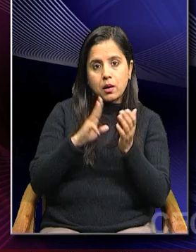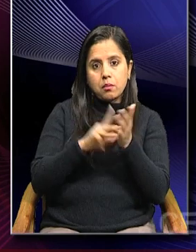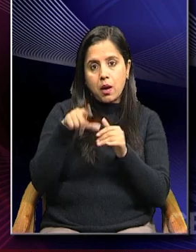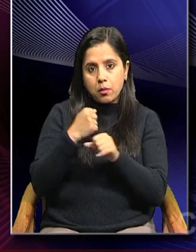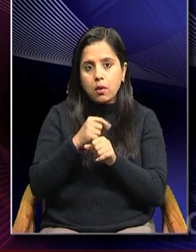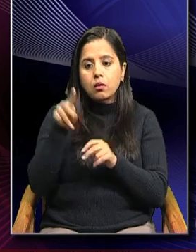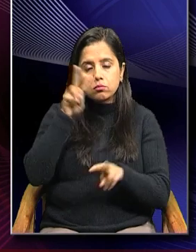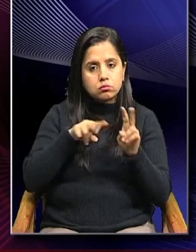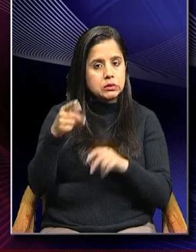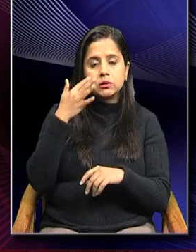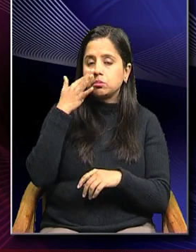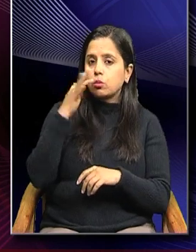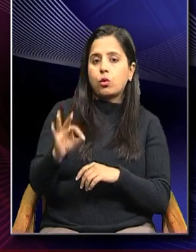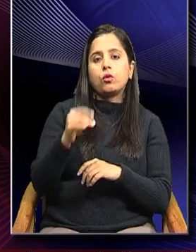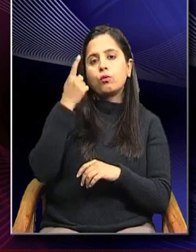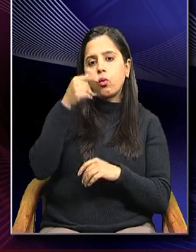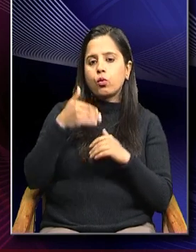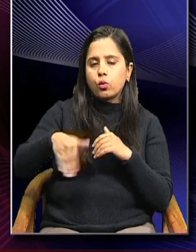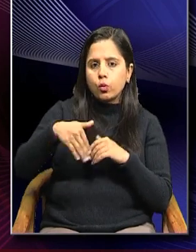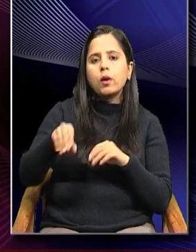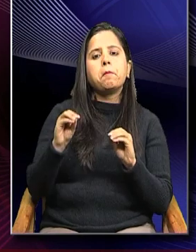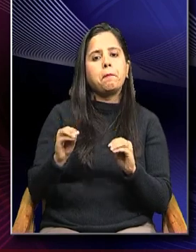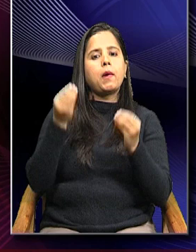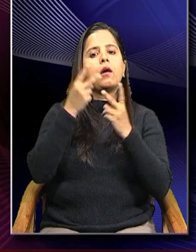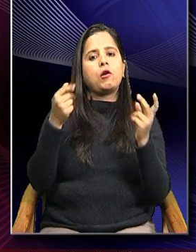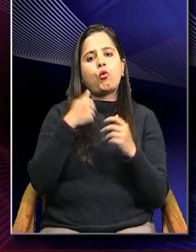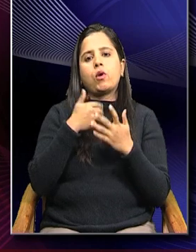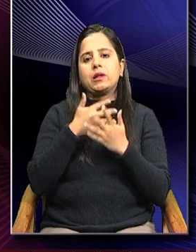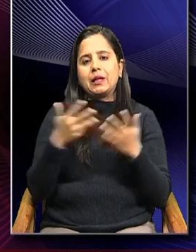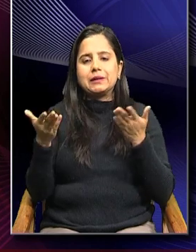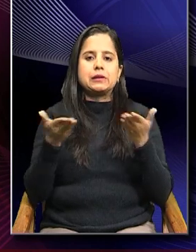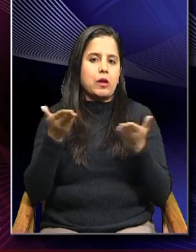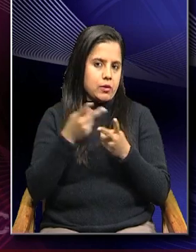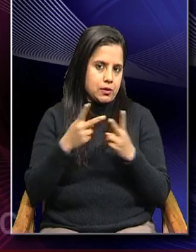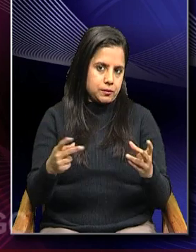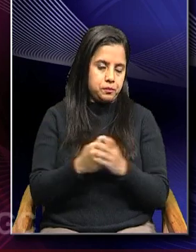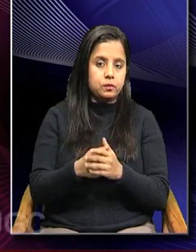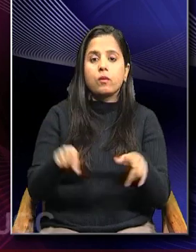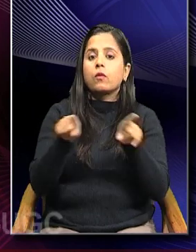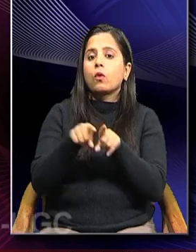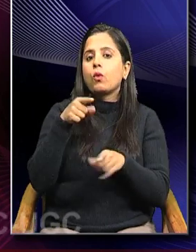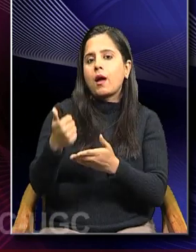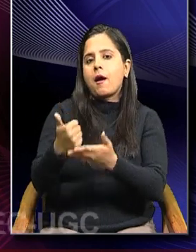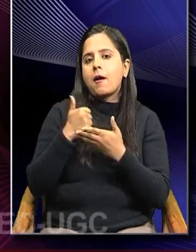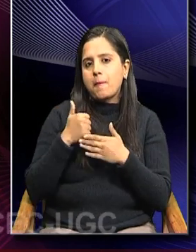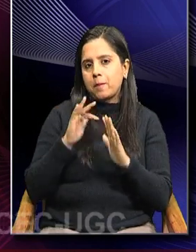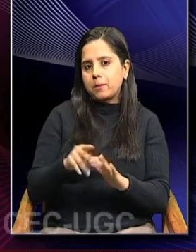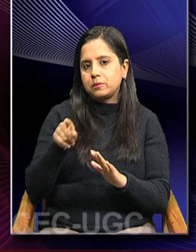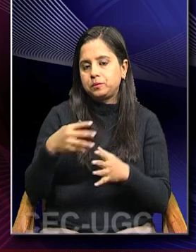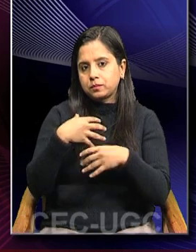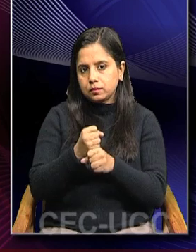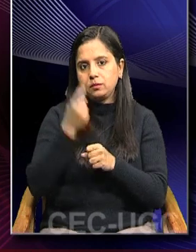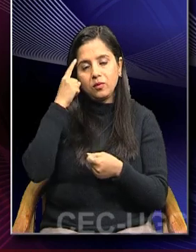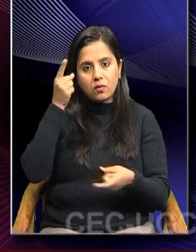is very much important for continuous improvement of our products and services, and also it helps us in creating